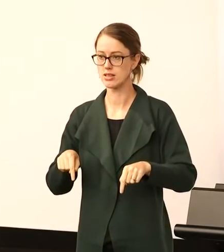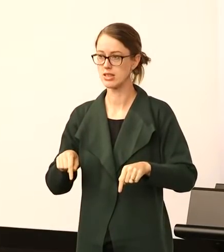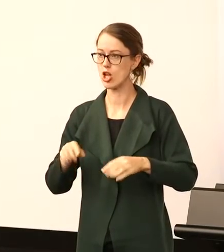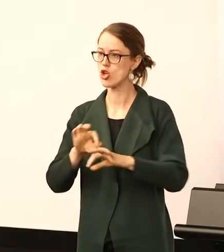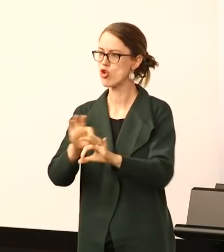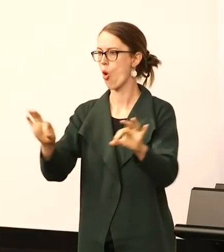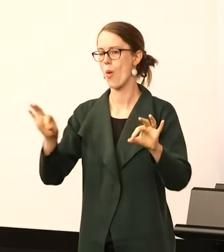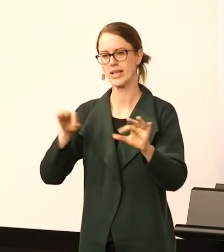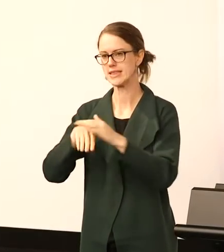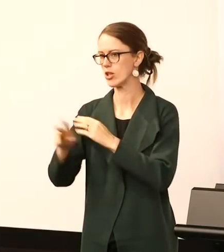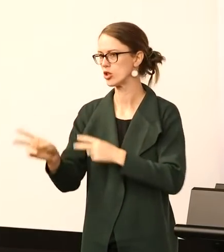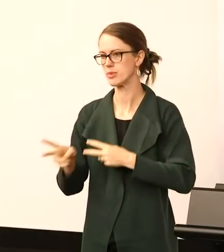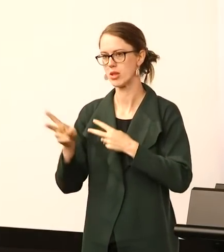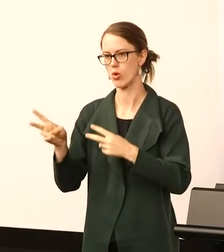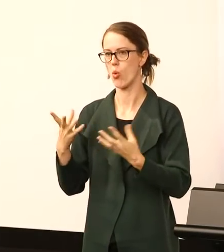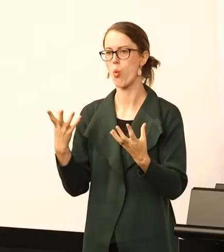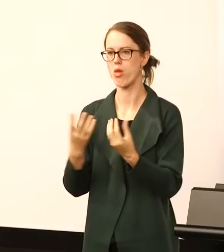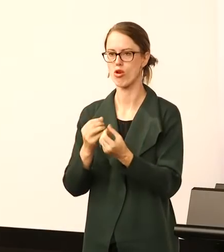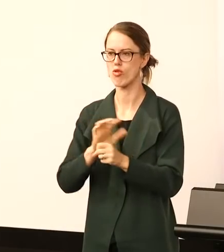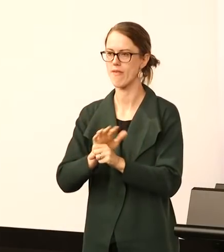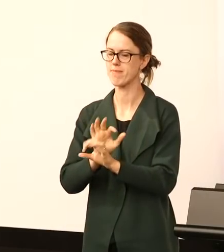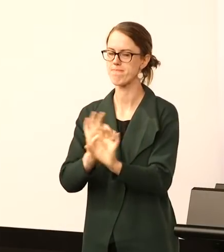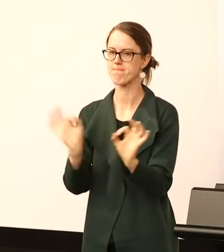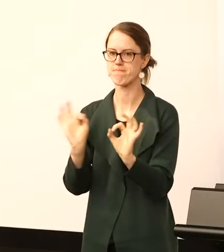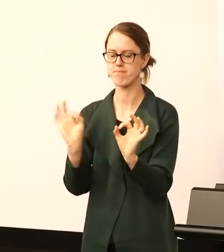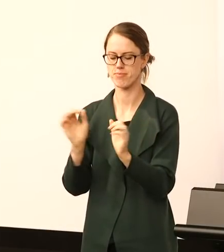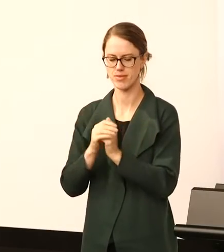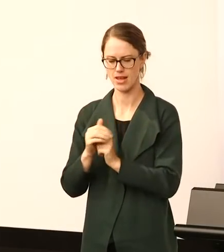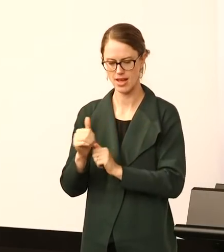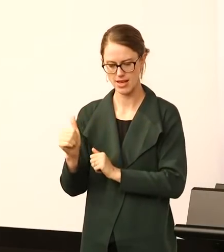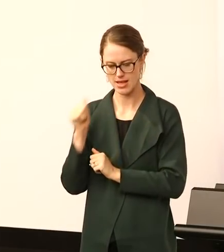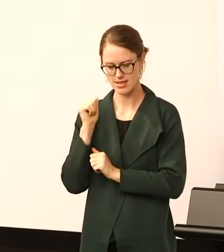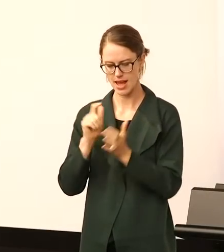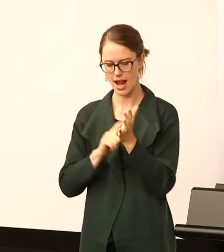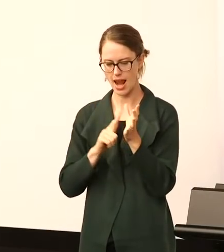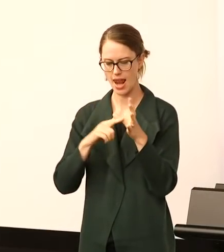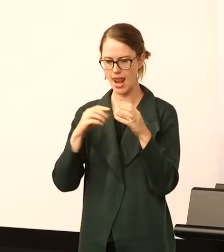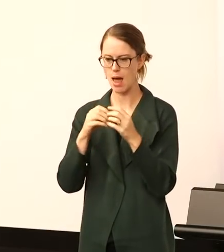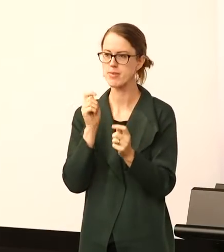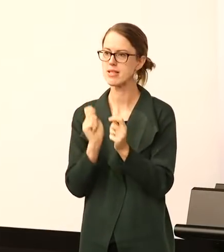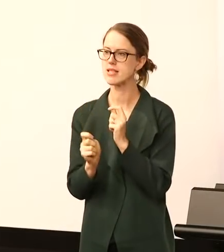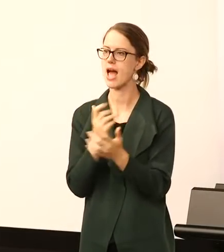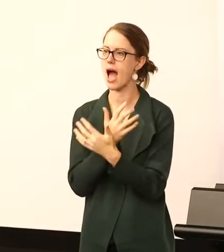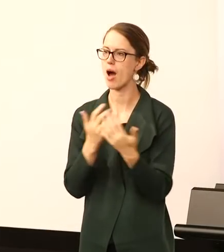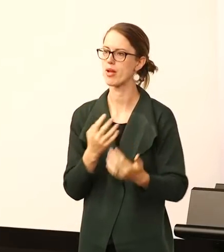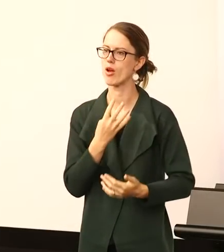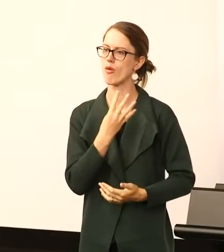hospital with COVID-19, and yesterday our laboratories completed